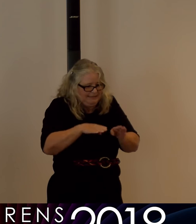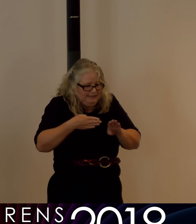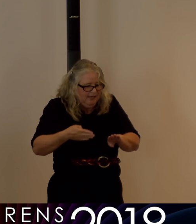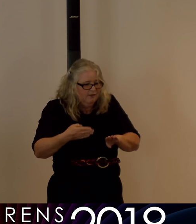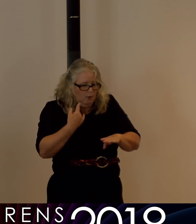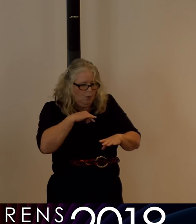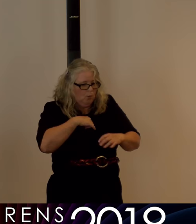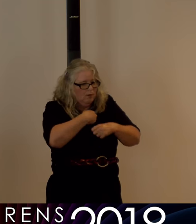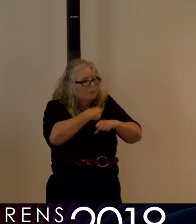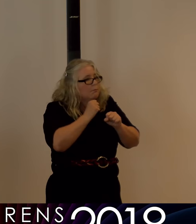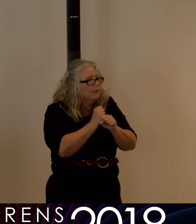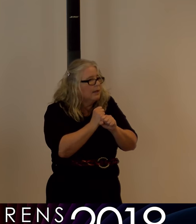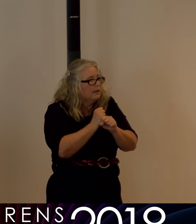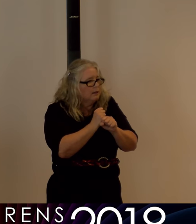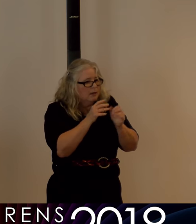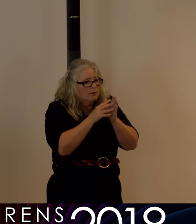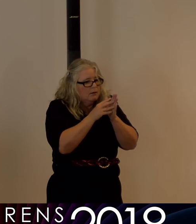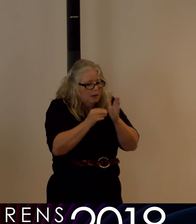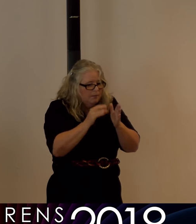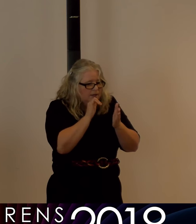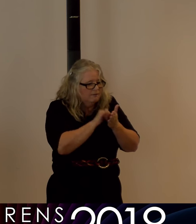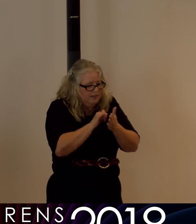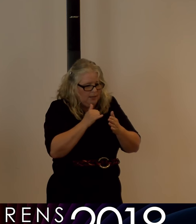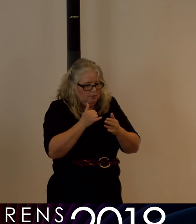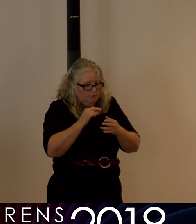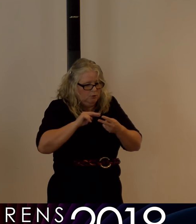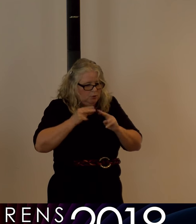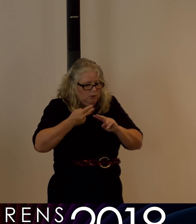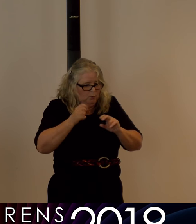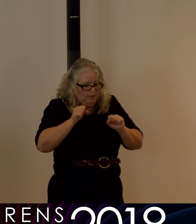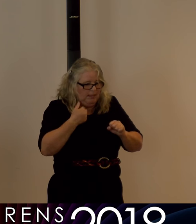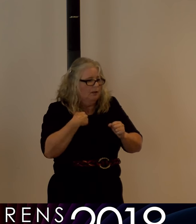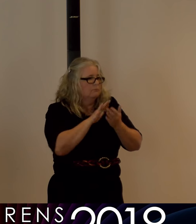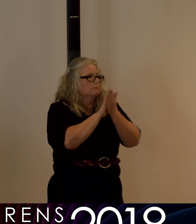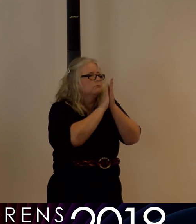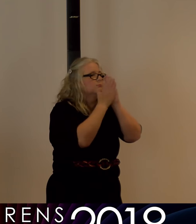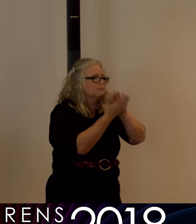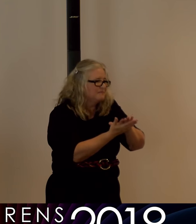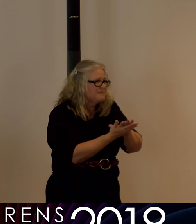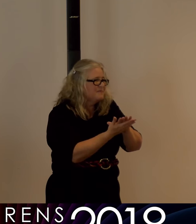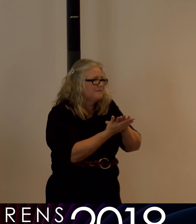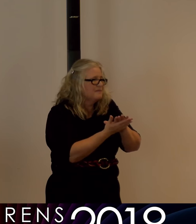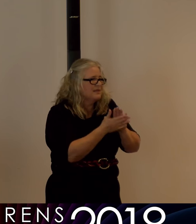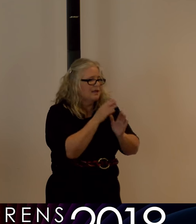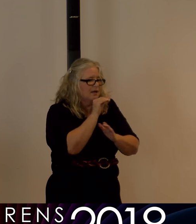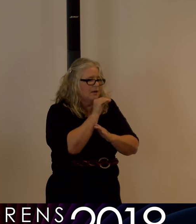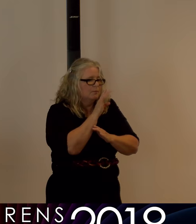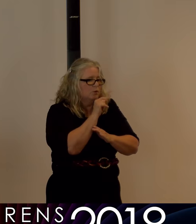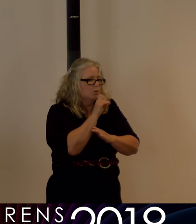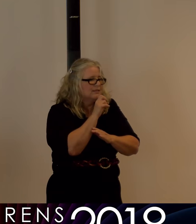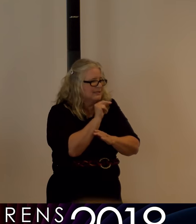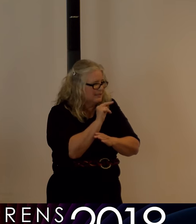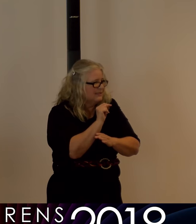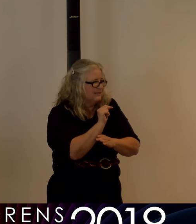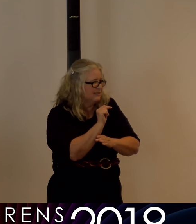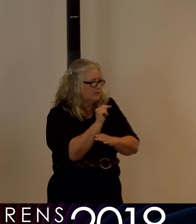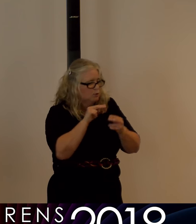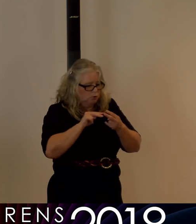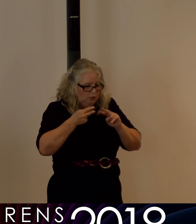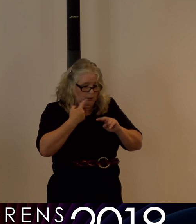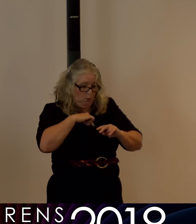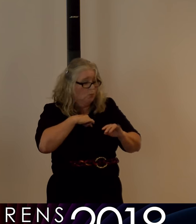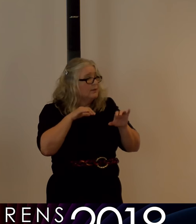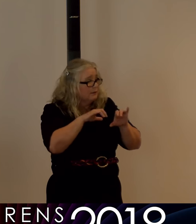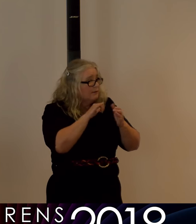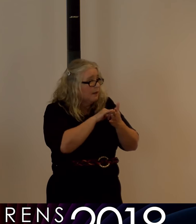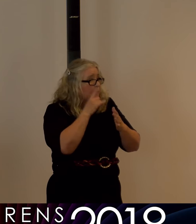gene that we could turn into a mutant gene. And we did that because we wanted to know what would happen